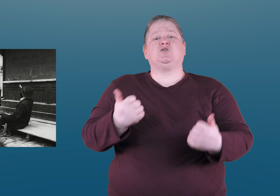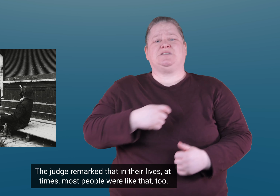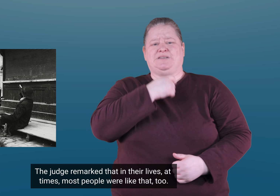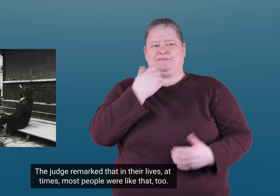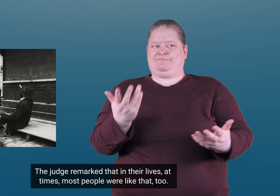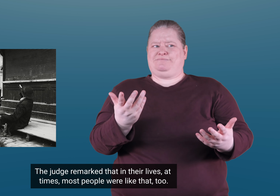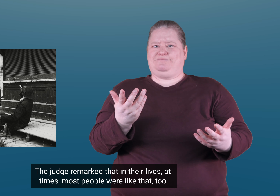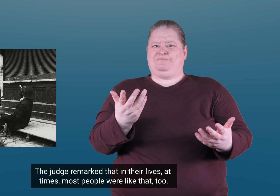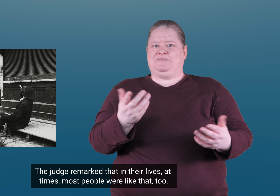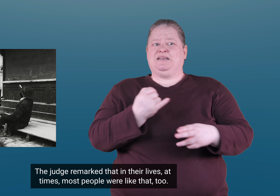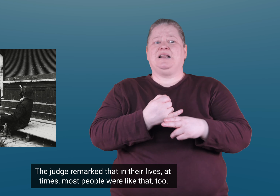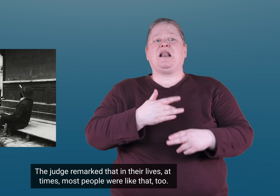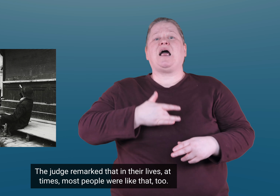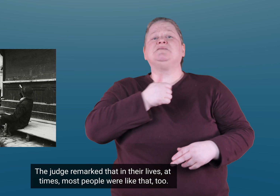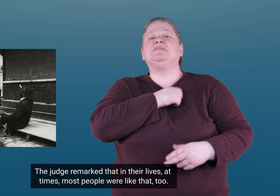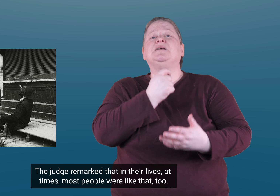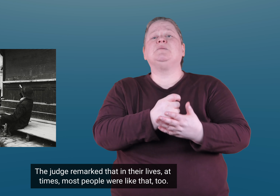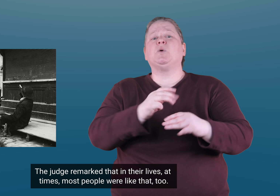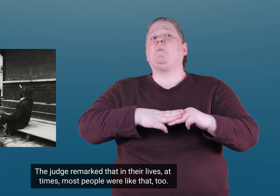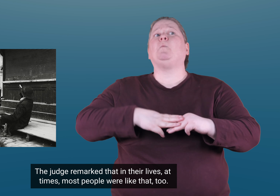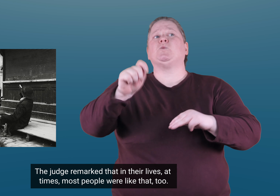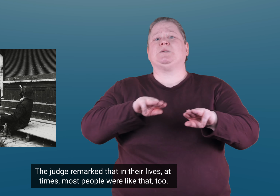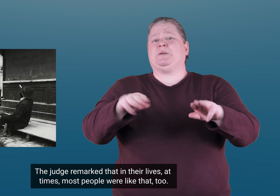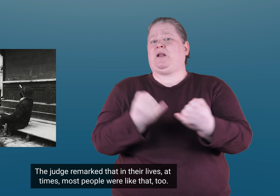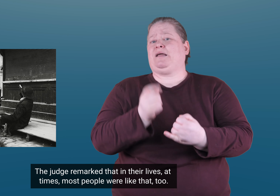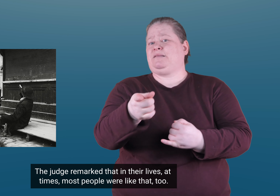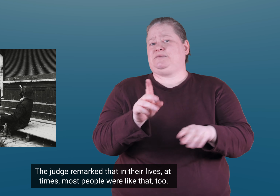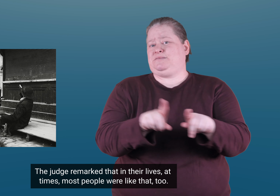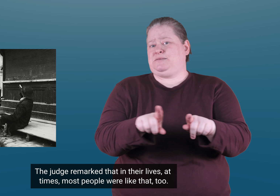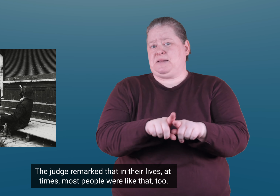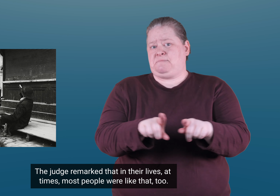The judge remarked that in their lives at times most people were like that too.